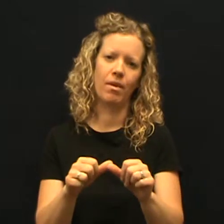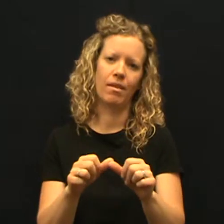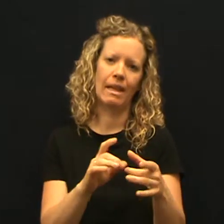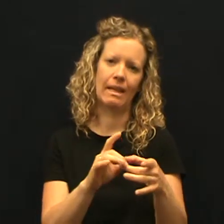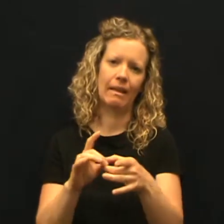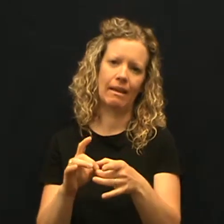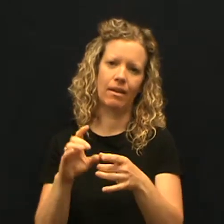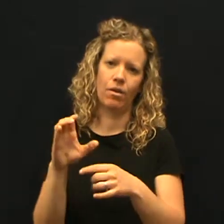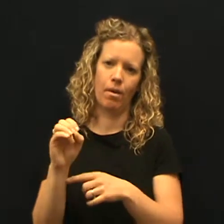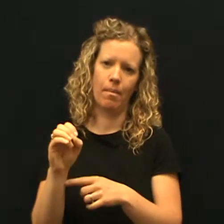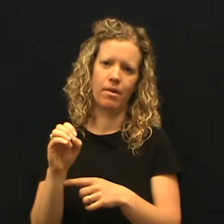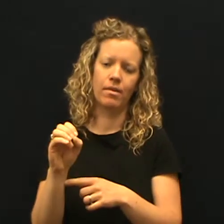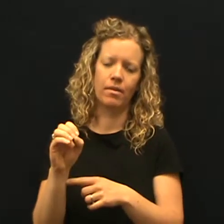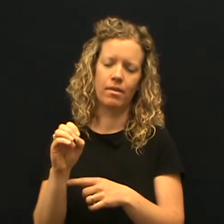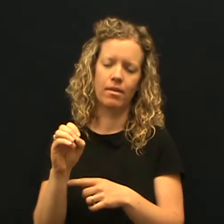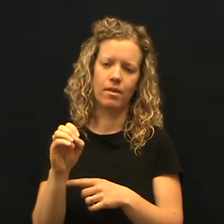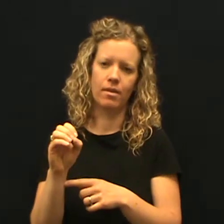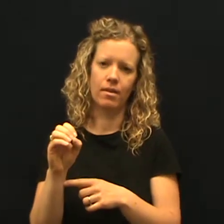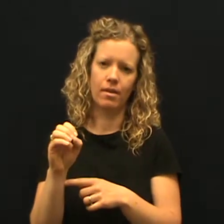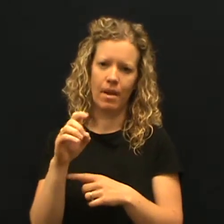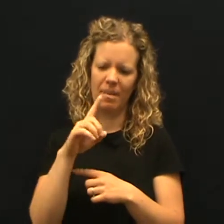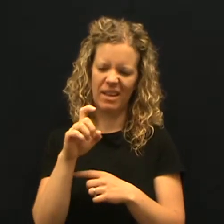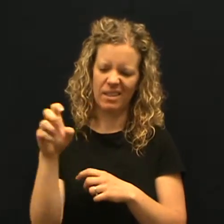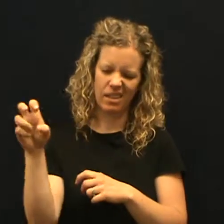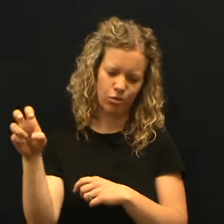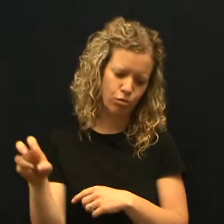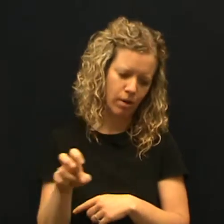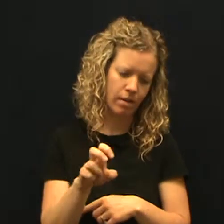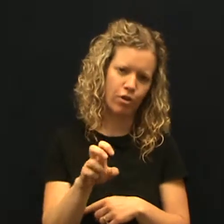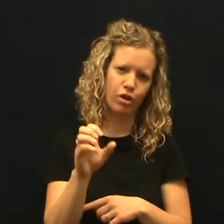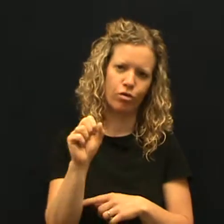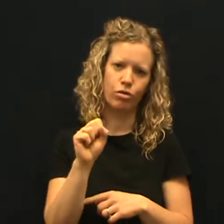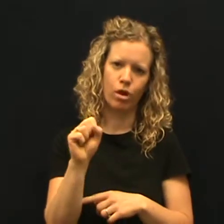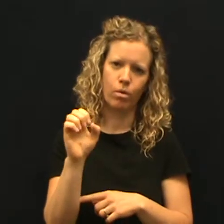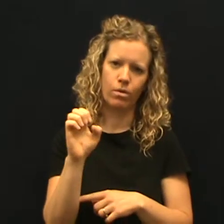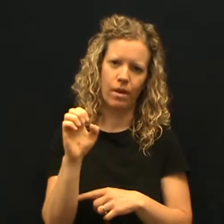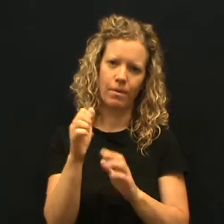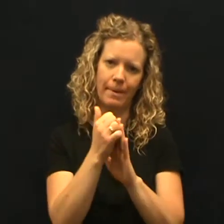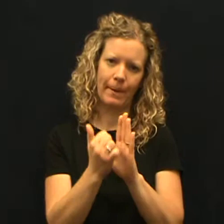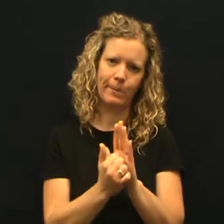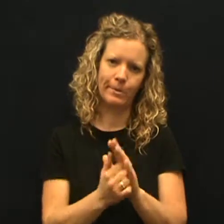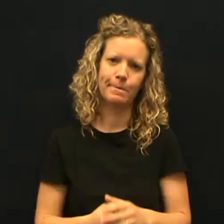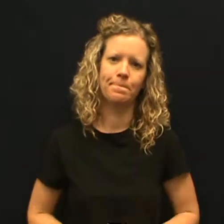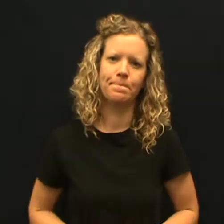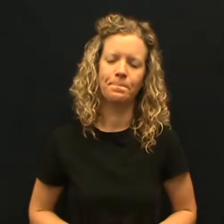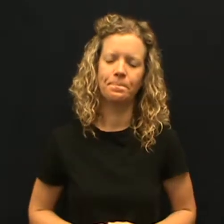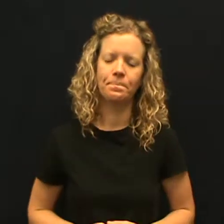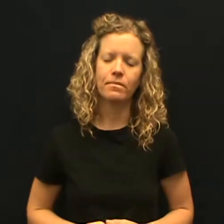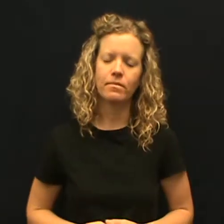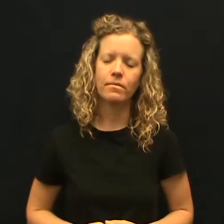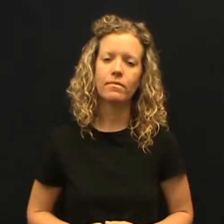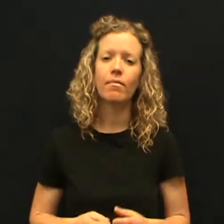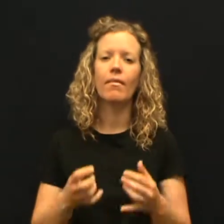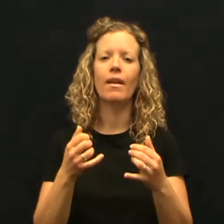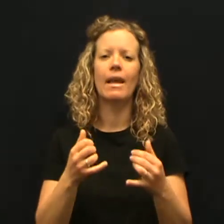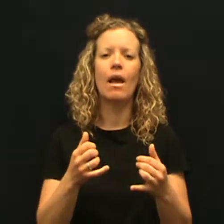into our stockholders' equity accounts. So let's take a look at how we record a